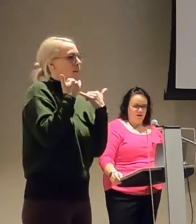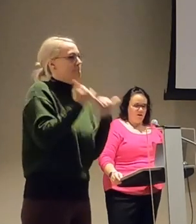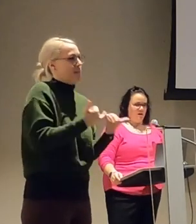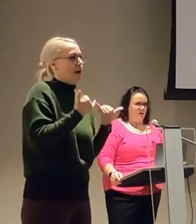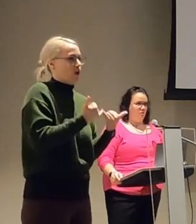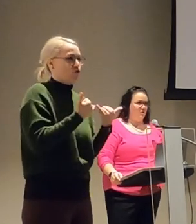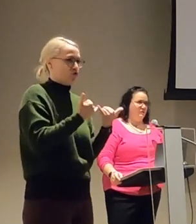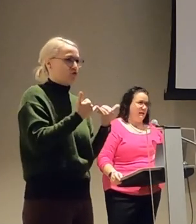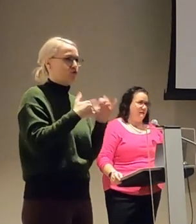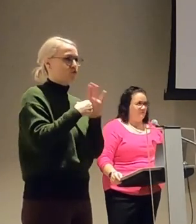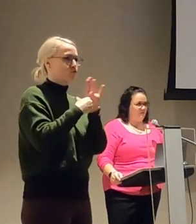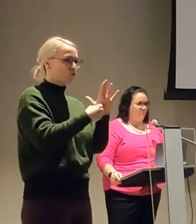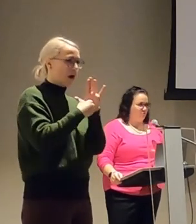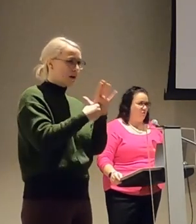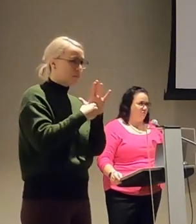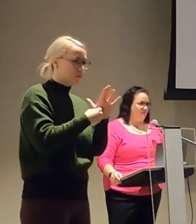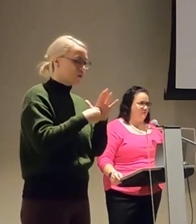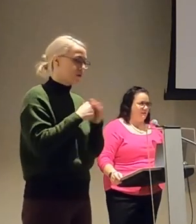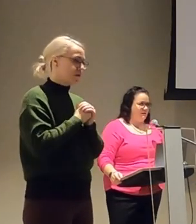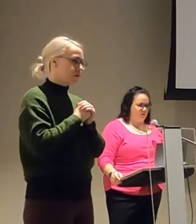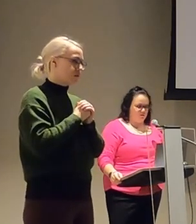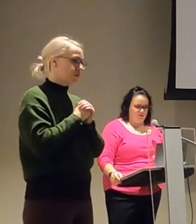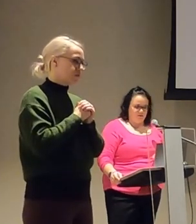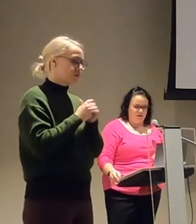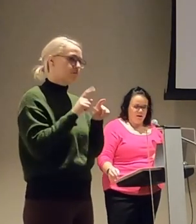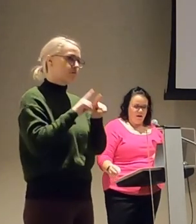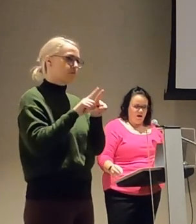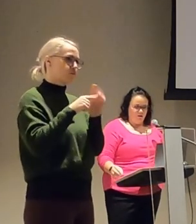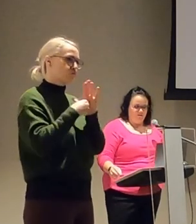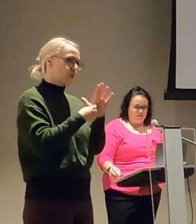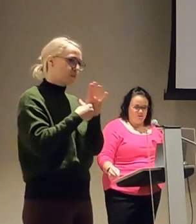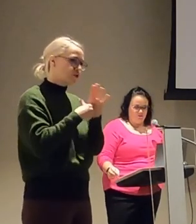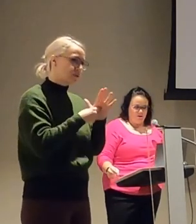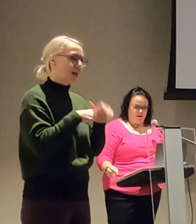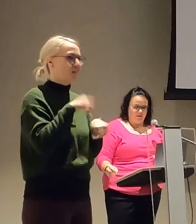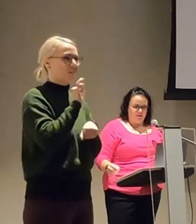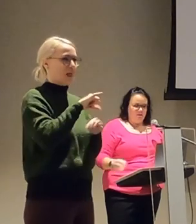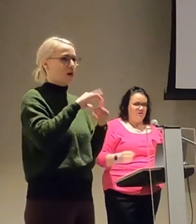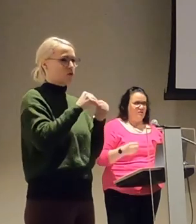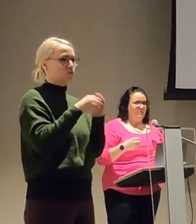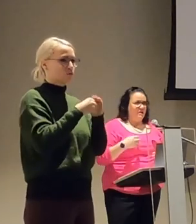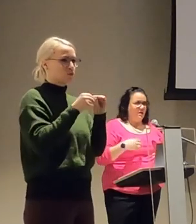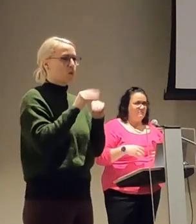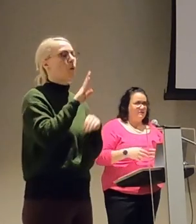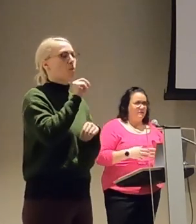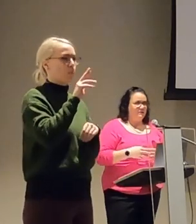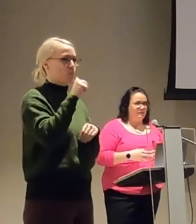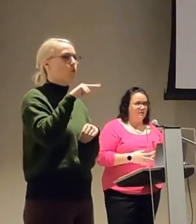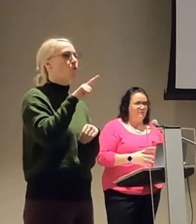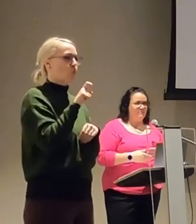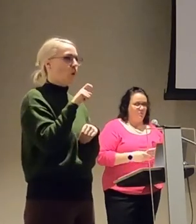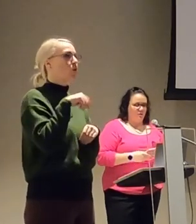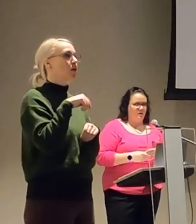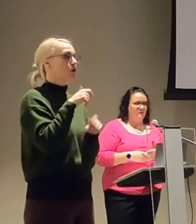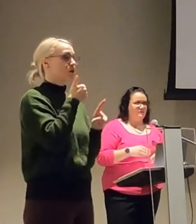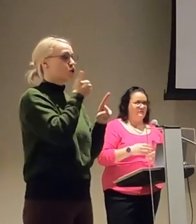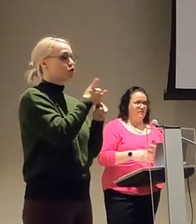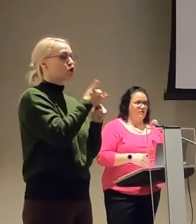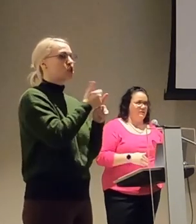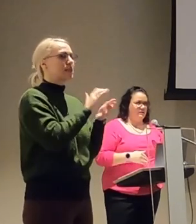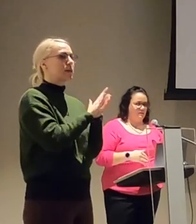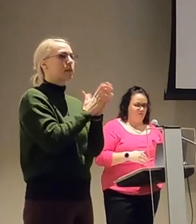representations or late Baroque representations of the story. She becomes a little bit